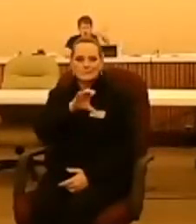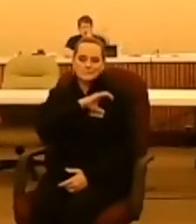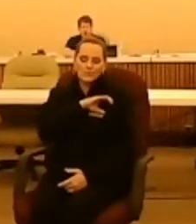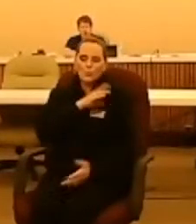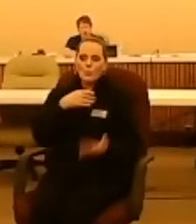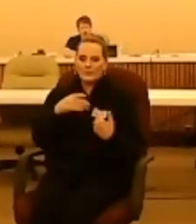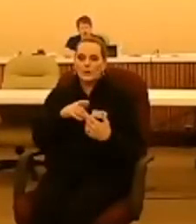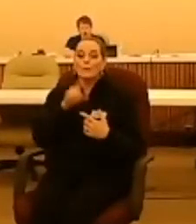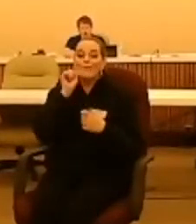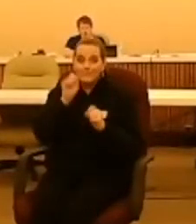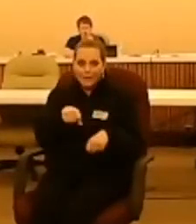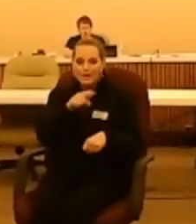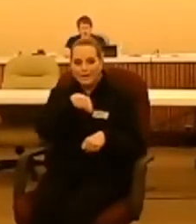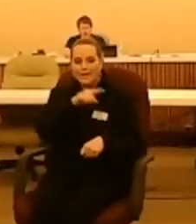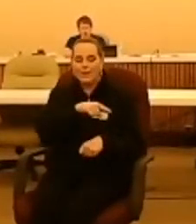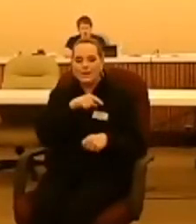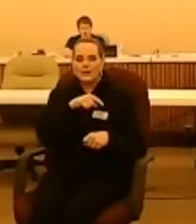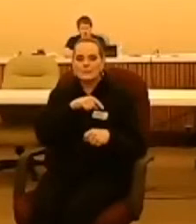capability.